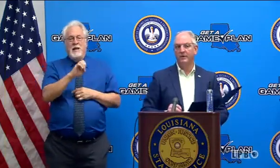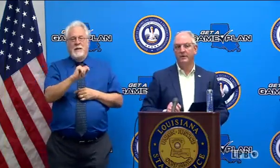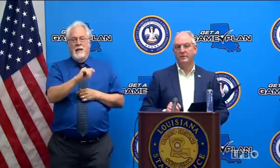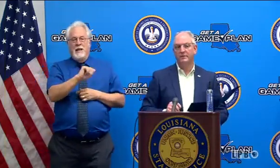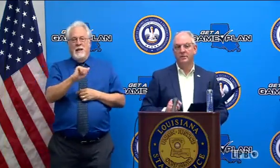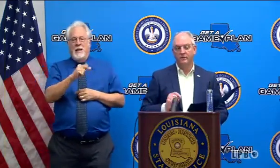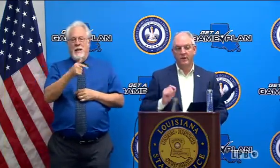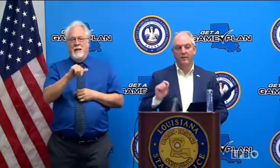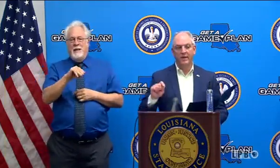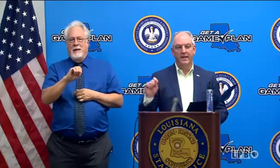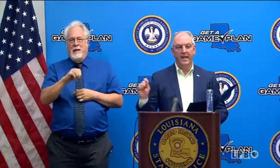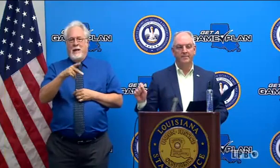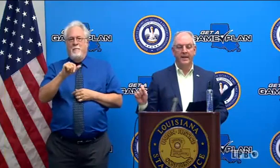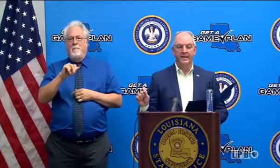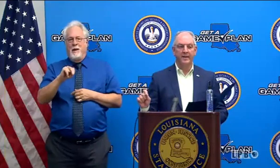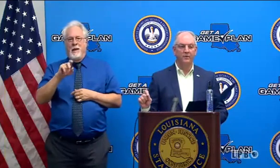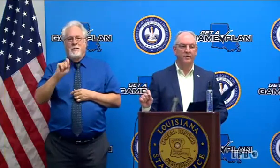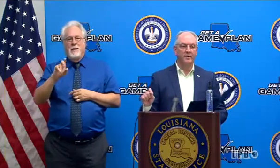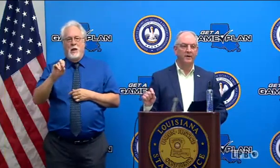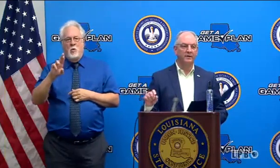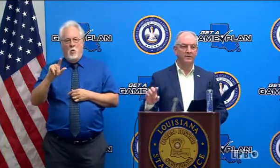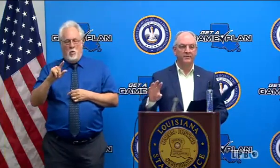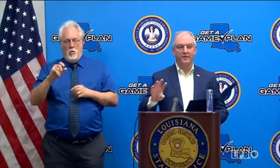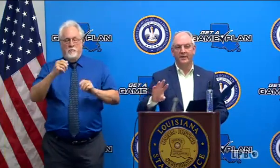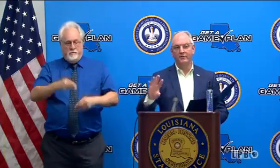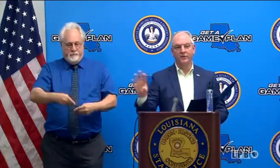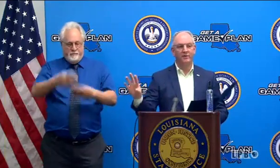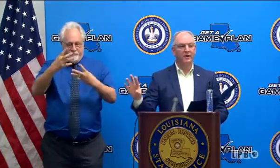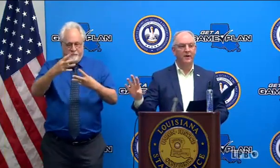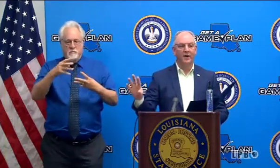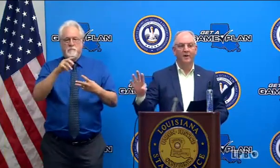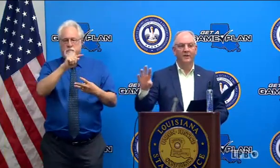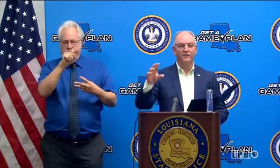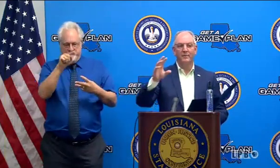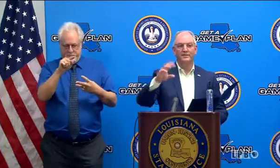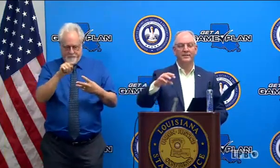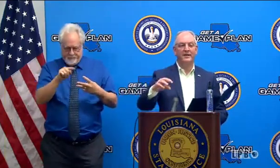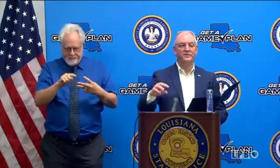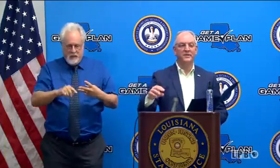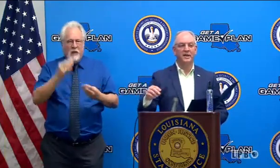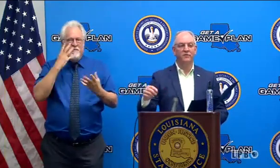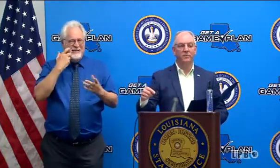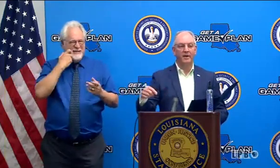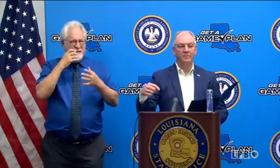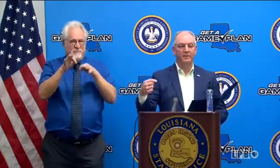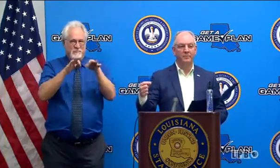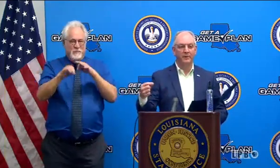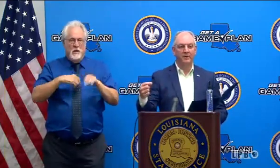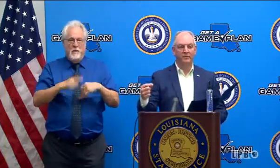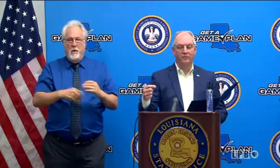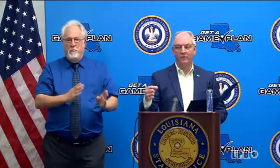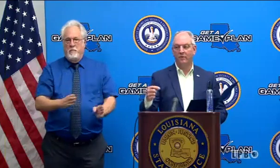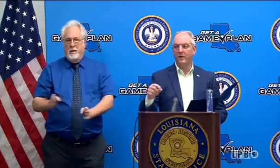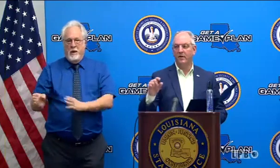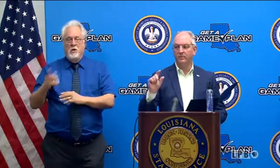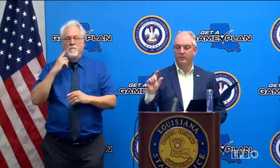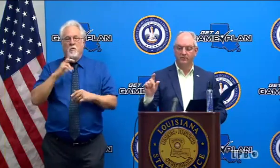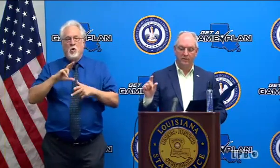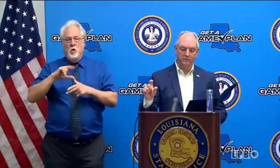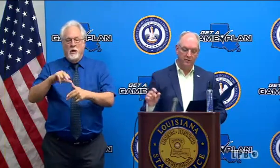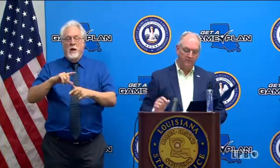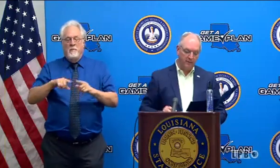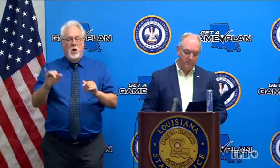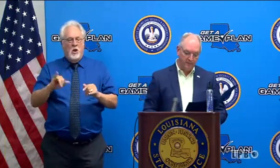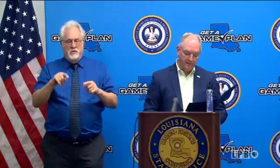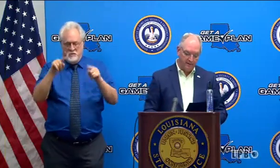getagameplan.org. So if you go to getagameplan.org, it's going to give you all of the information that I just gave you about being prepared for hurricanes, but